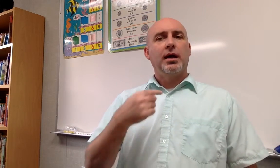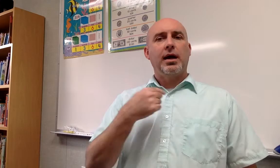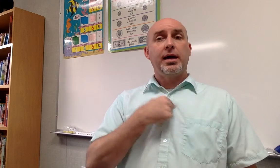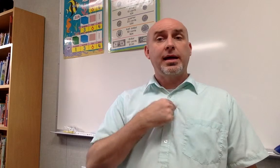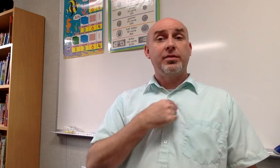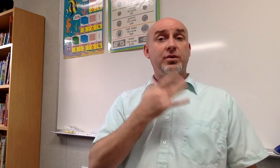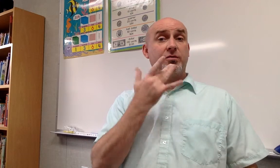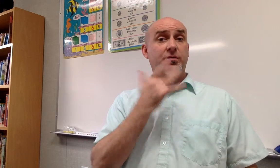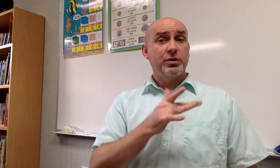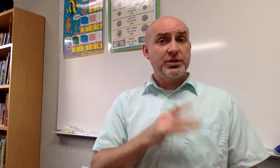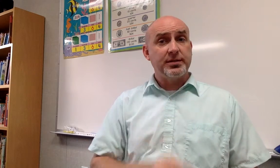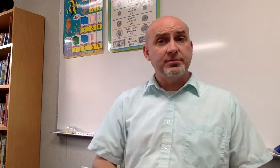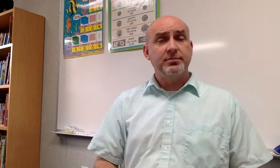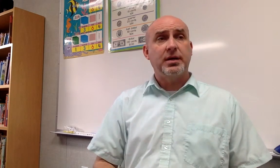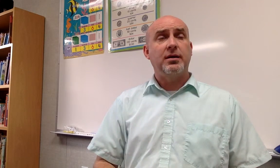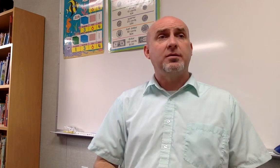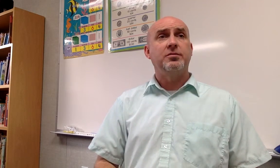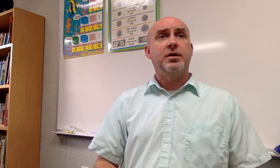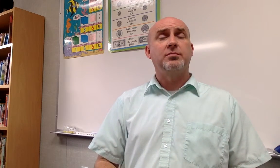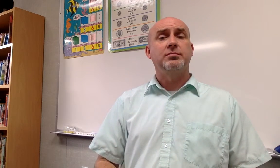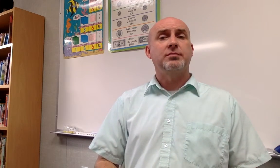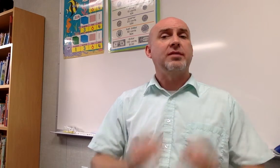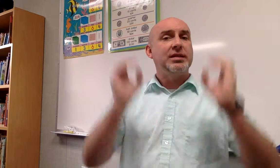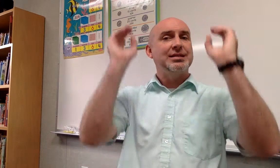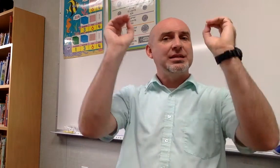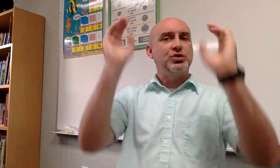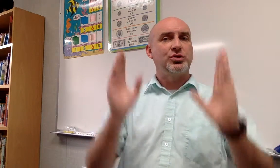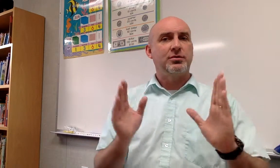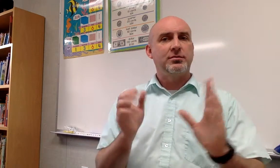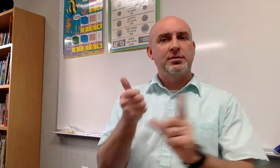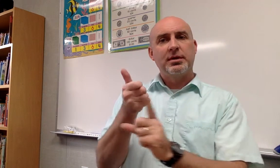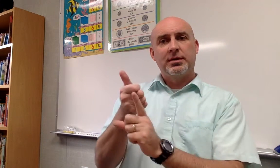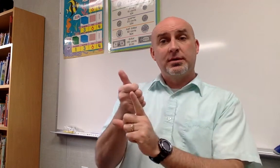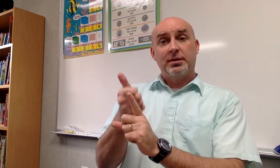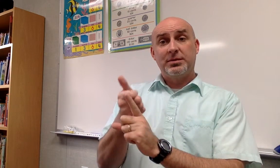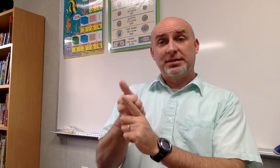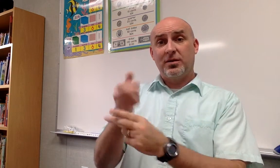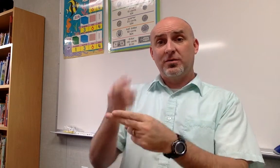I had the good fortune of having a teacher himself,